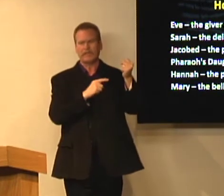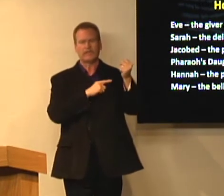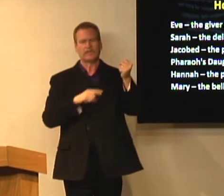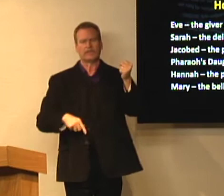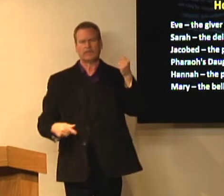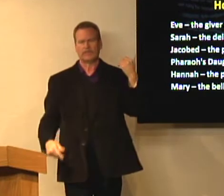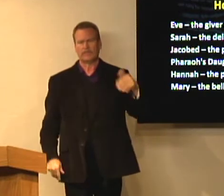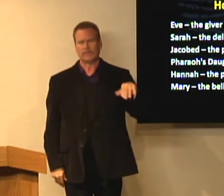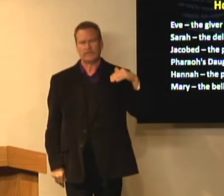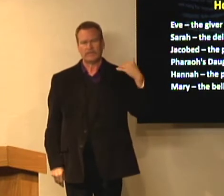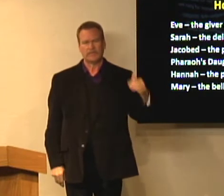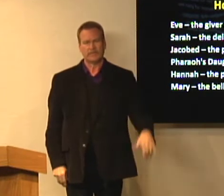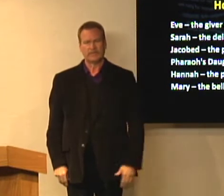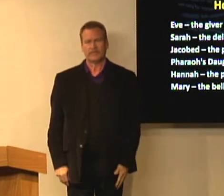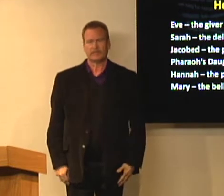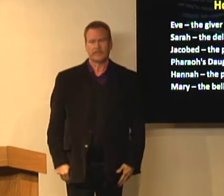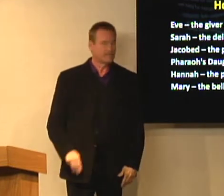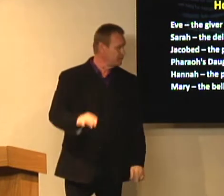Mary believed in the Lord.